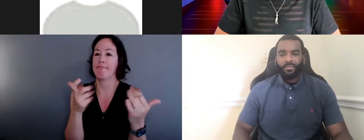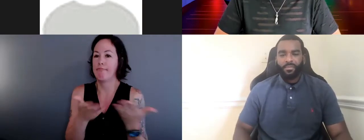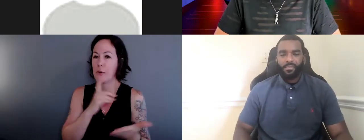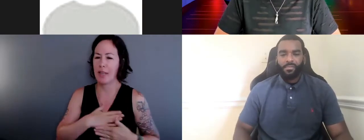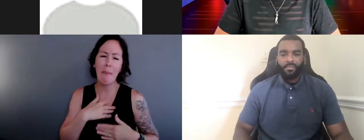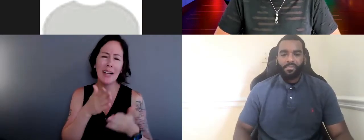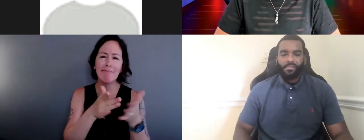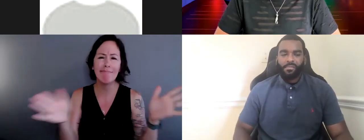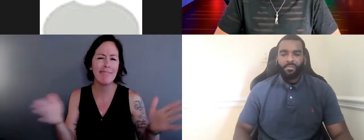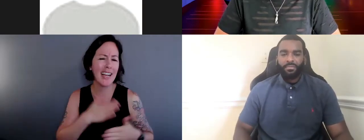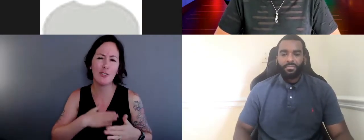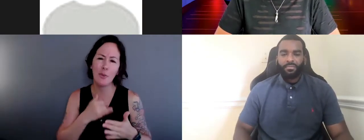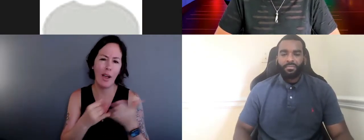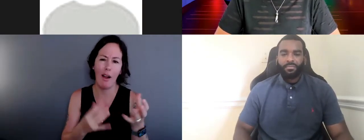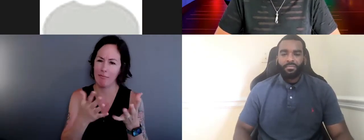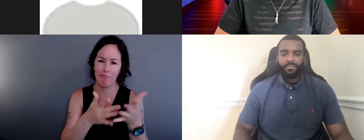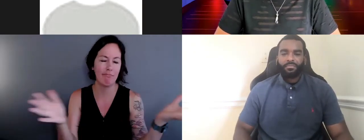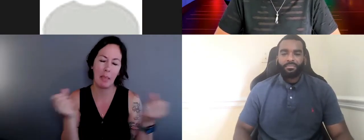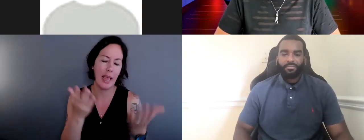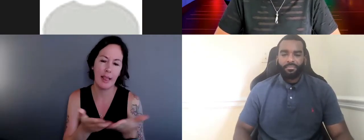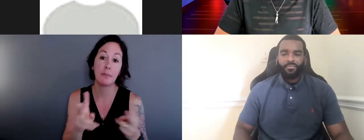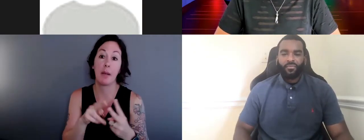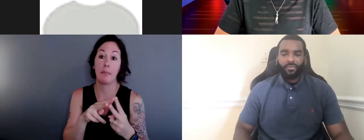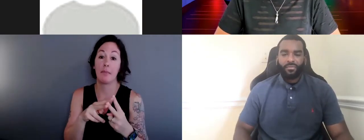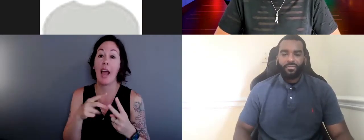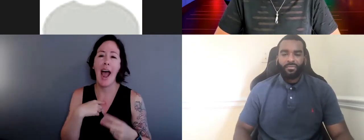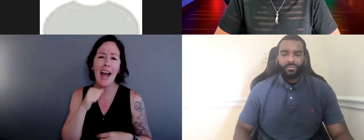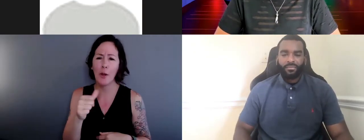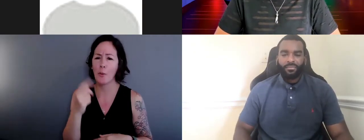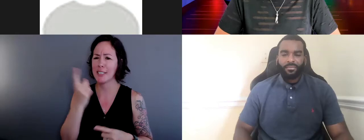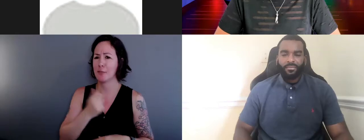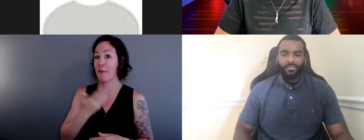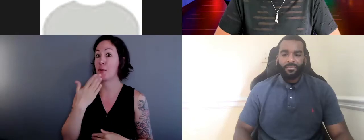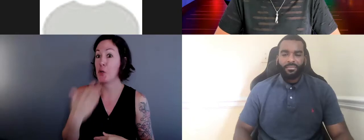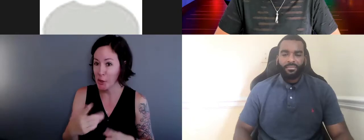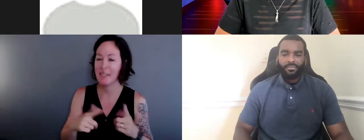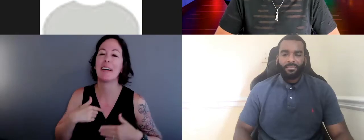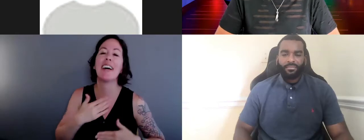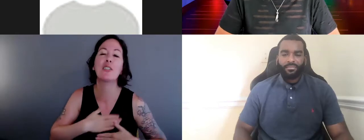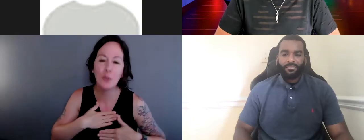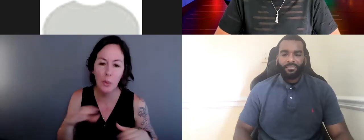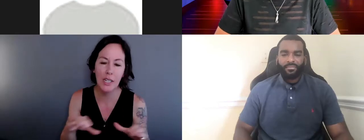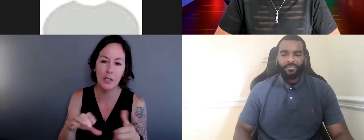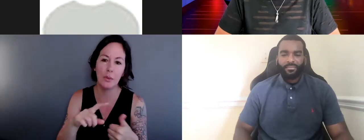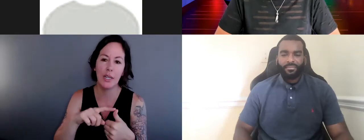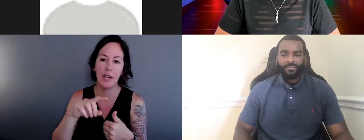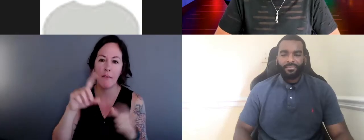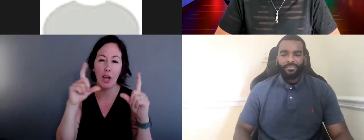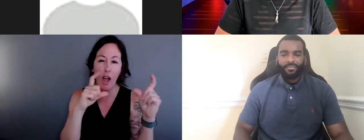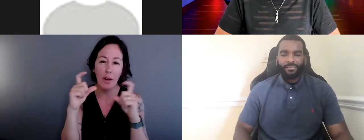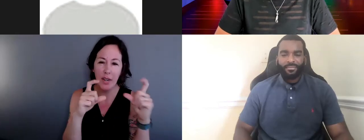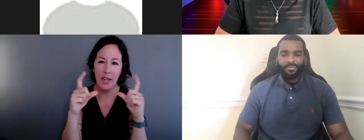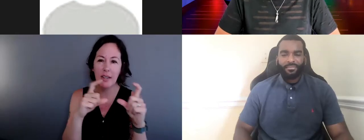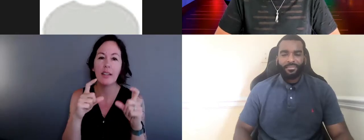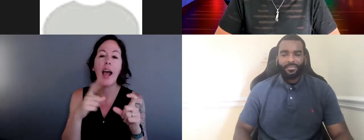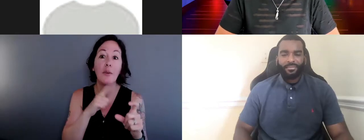Yeah, thank you. So in general, absolutely, I love art. And I don't consider myself a good